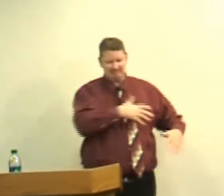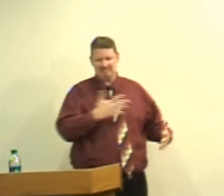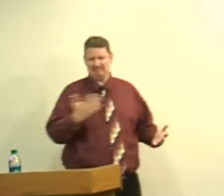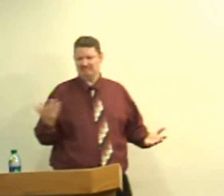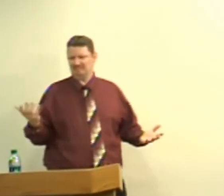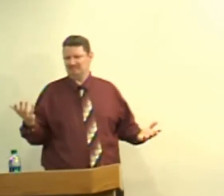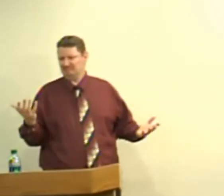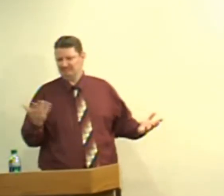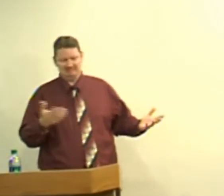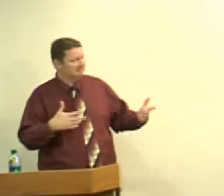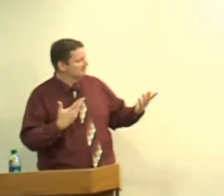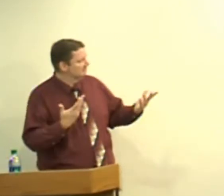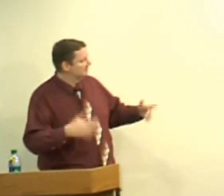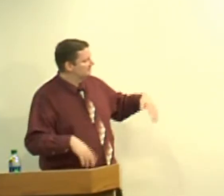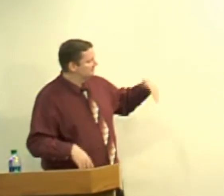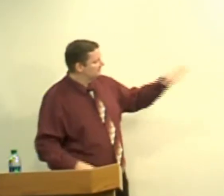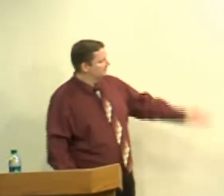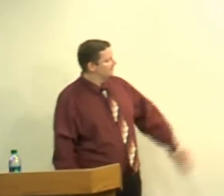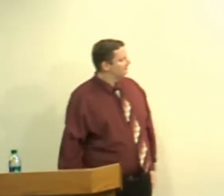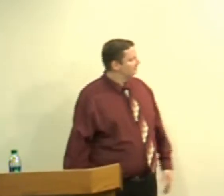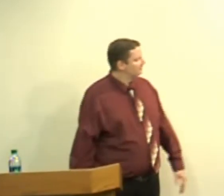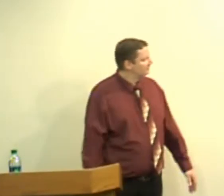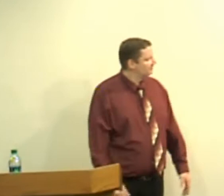And unholy, filthy practices.